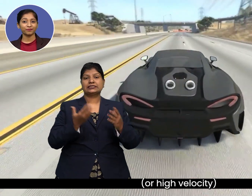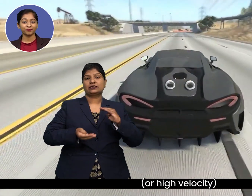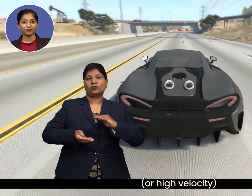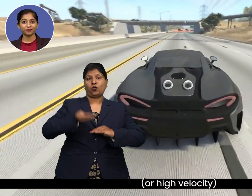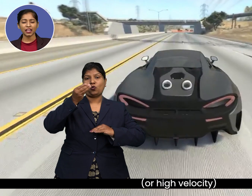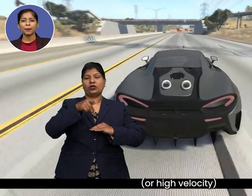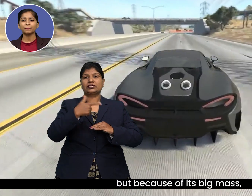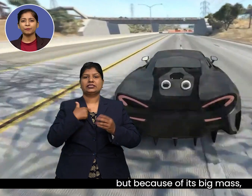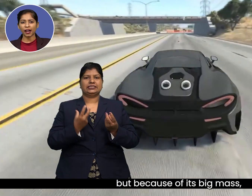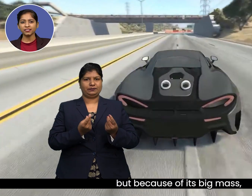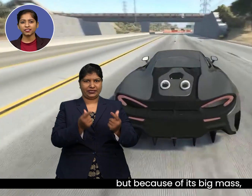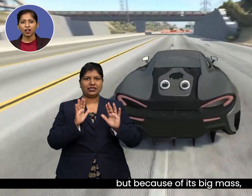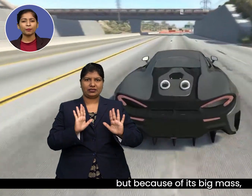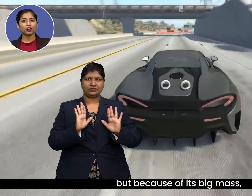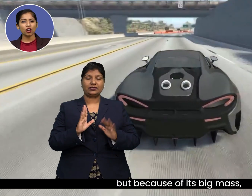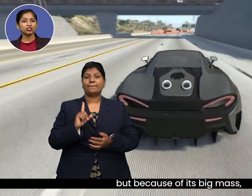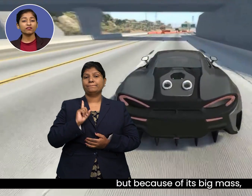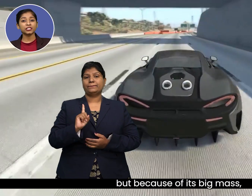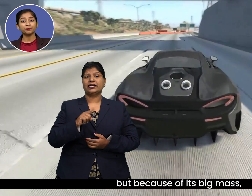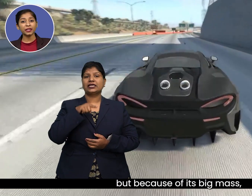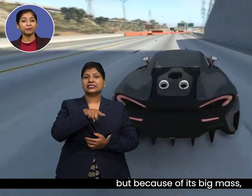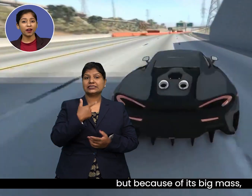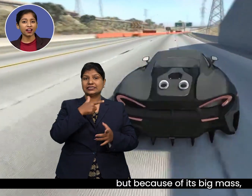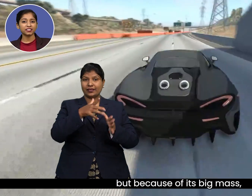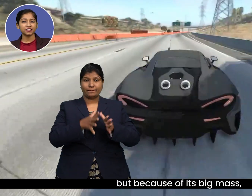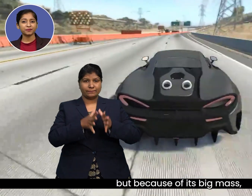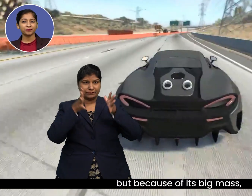velocity, but